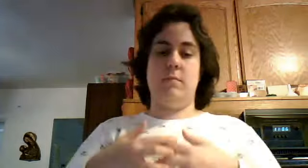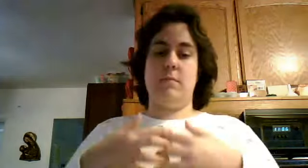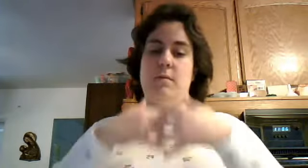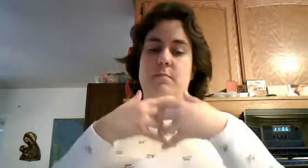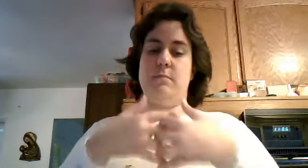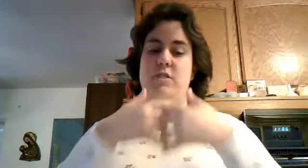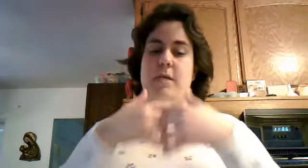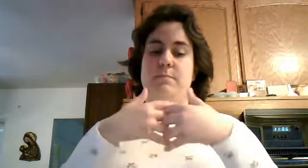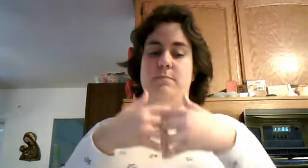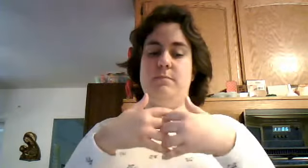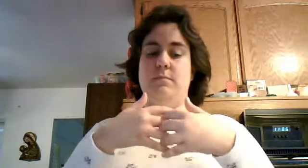Machine.